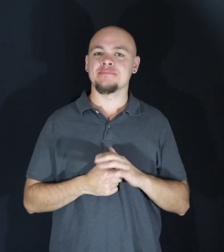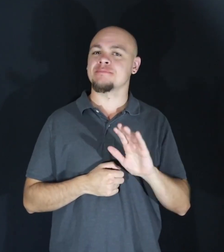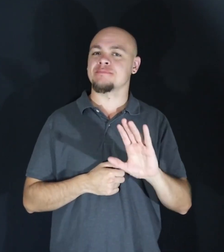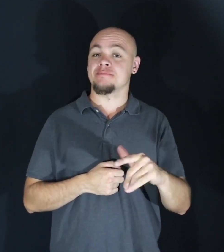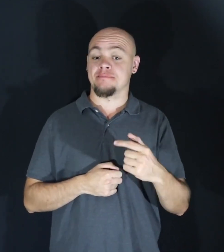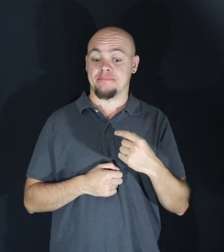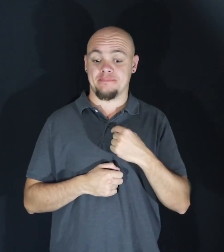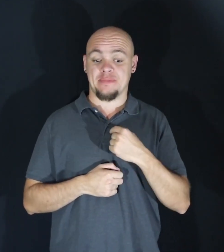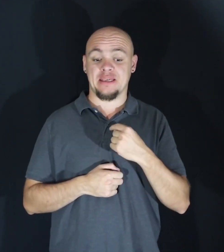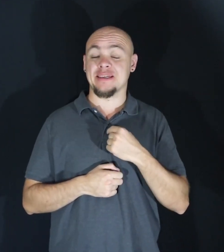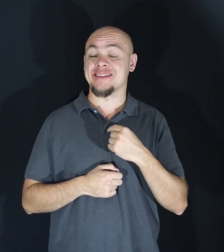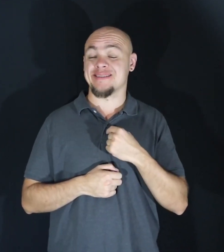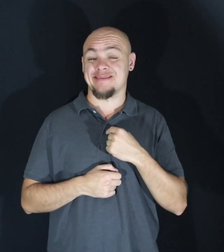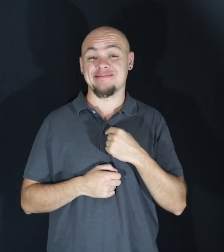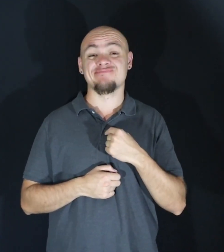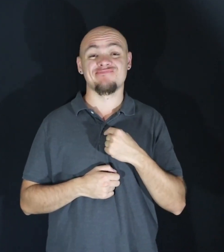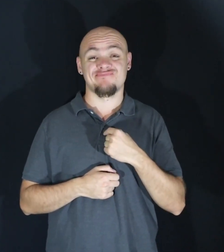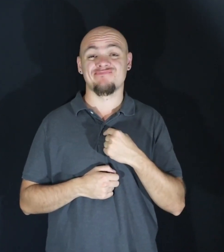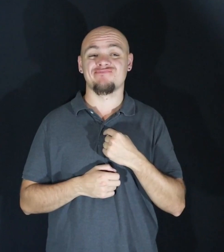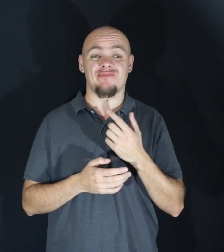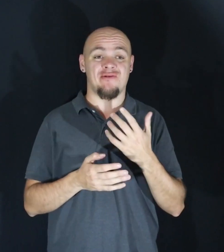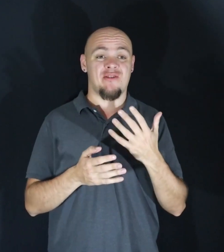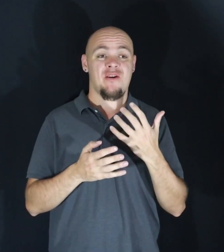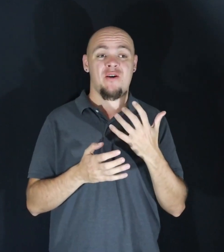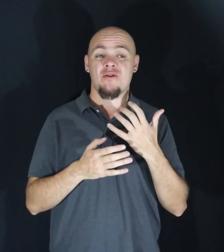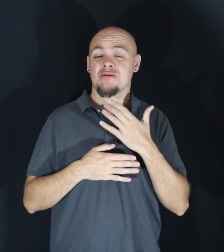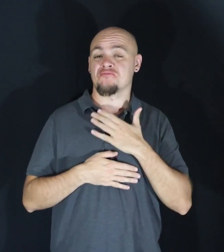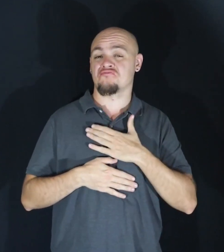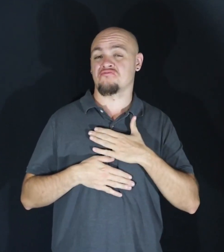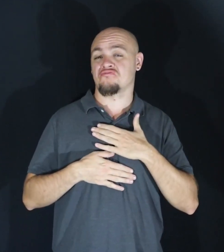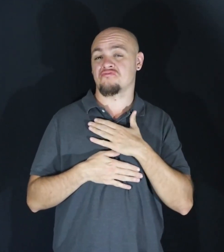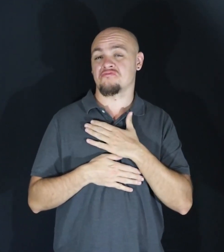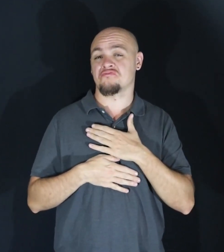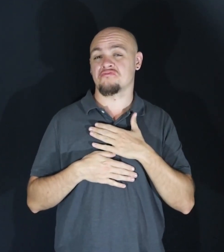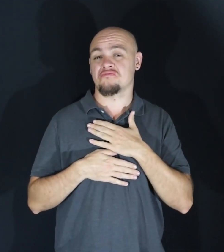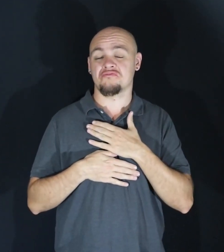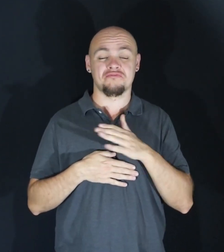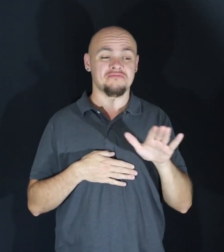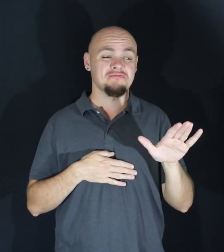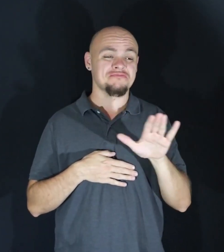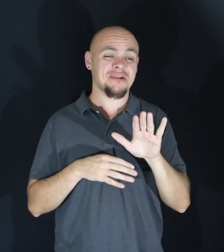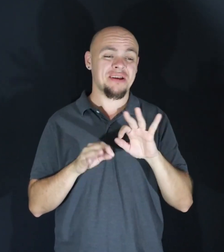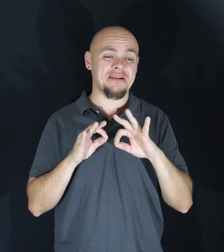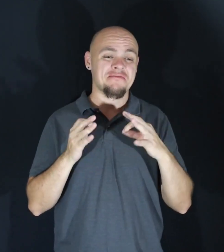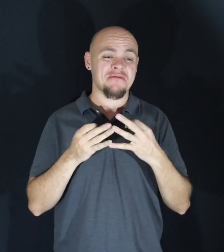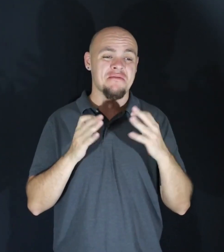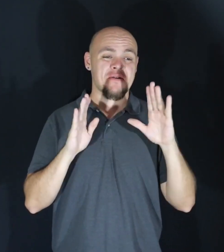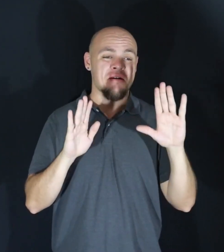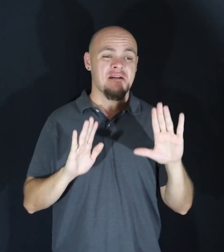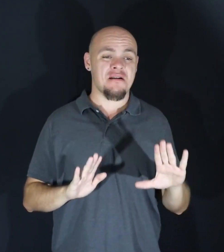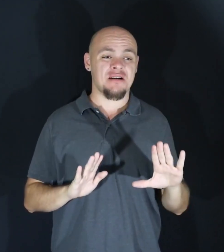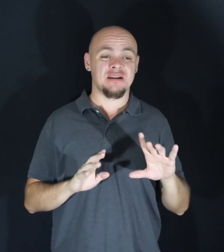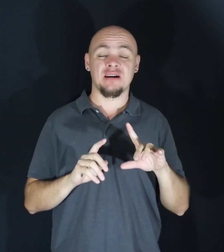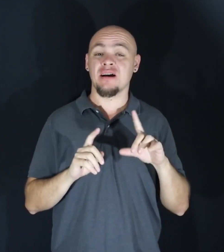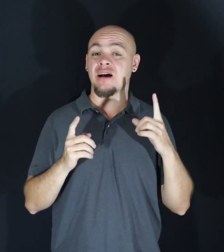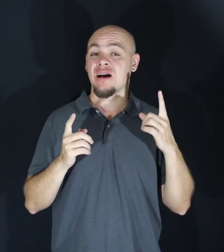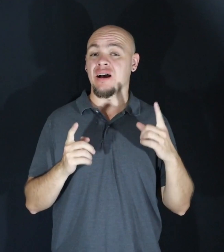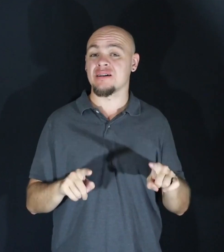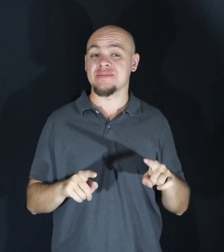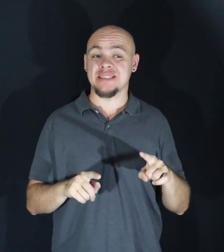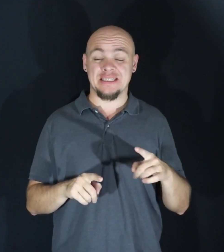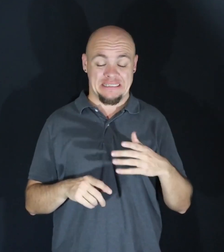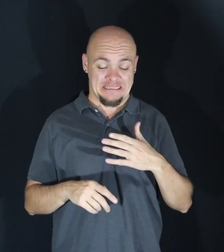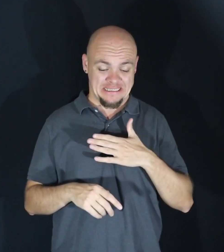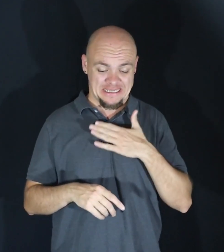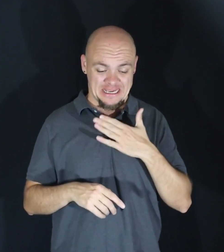I desperately wanted to be able to enjoy the evening with my amazing family, but trying harder to be